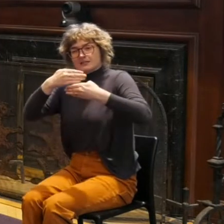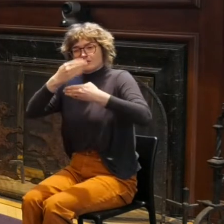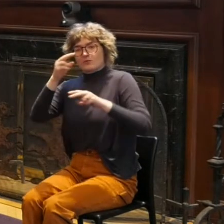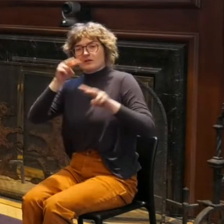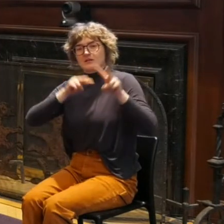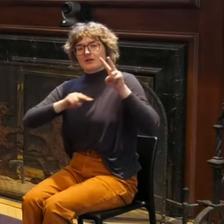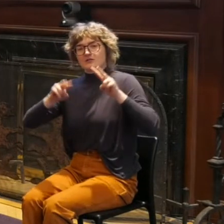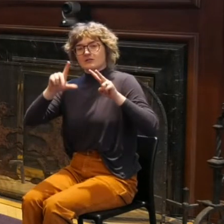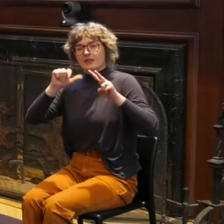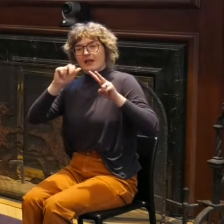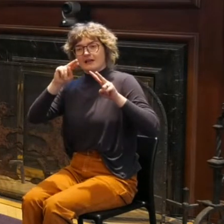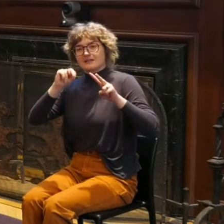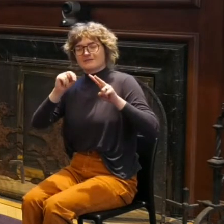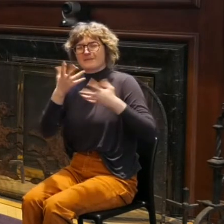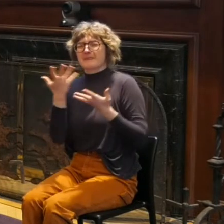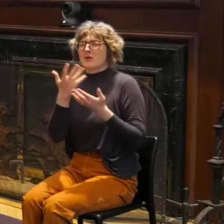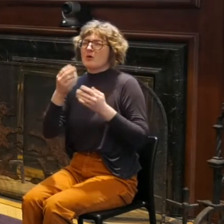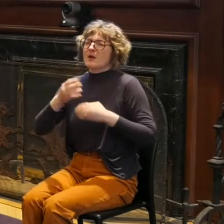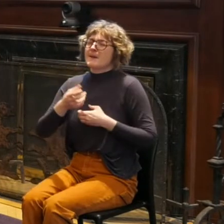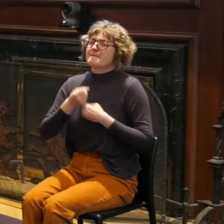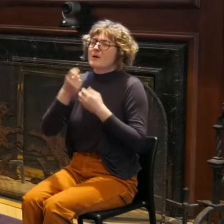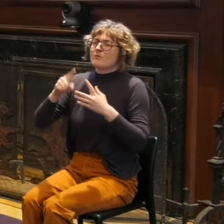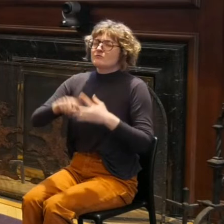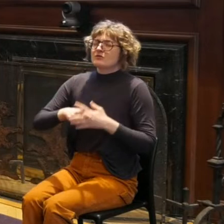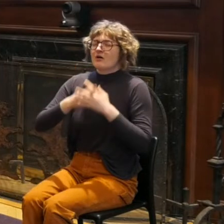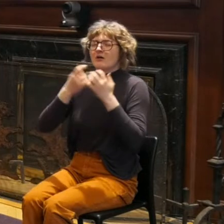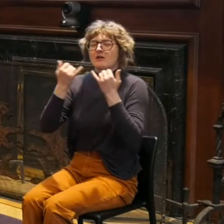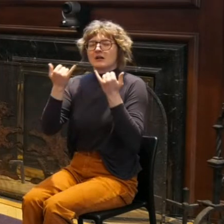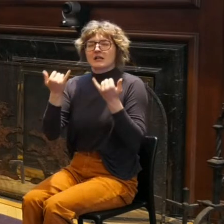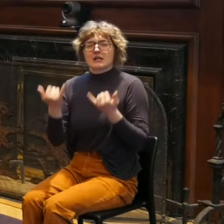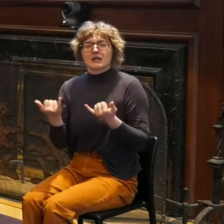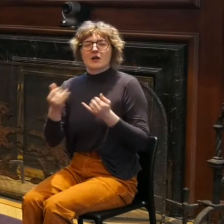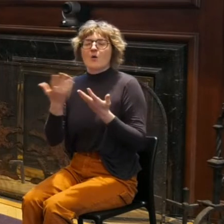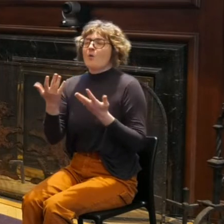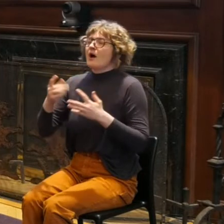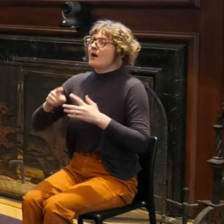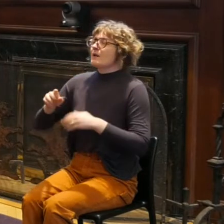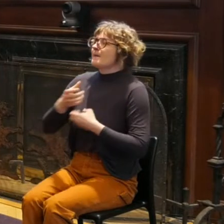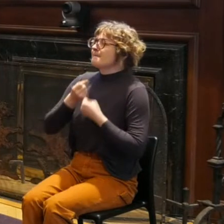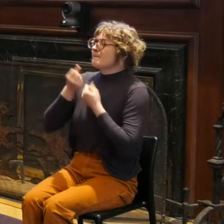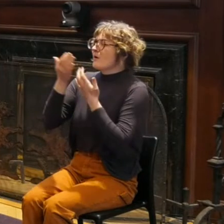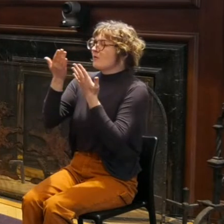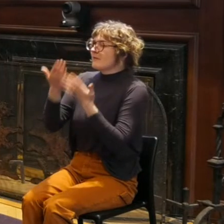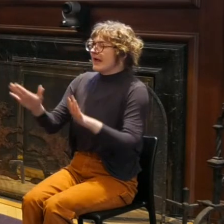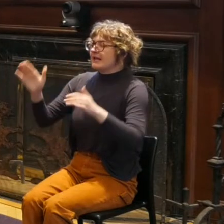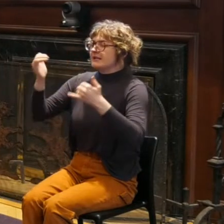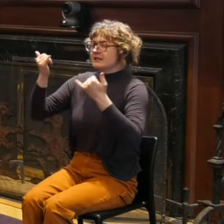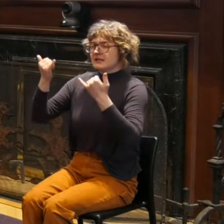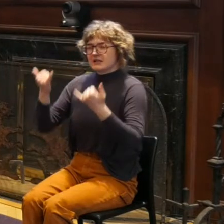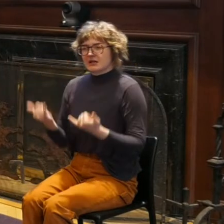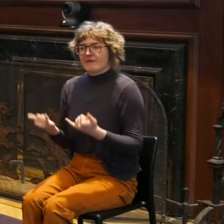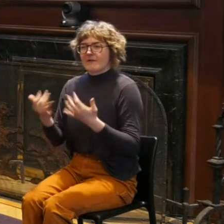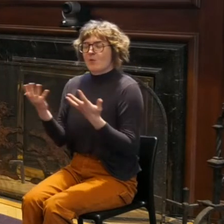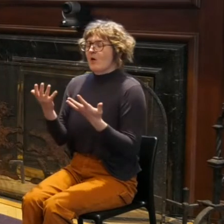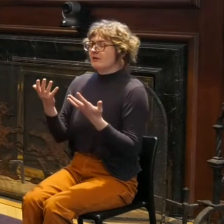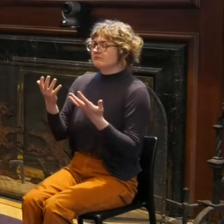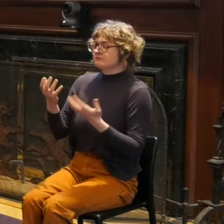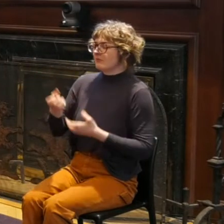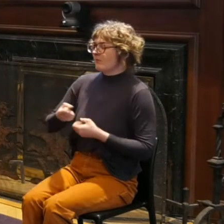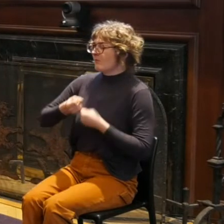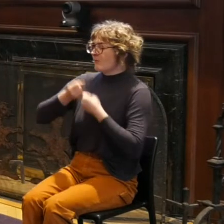wondering what poem began here, what poem ended here, what poem was tossed